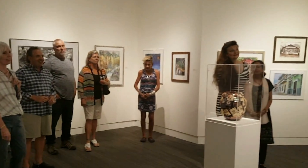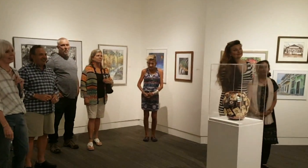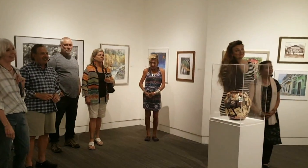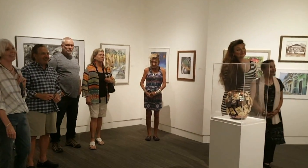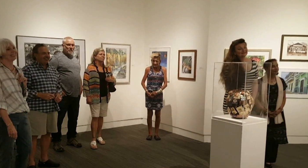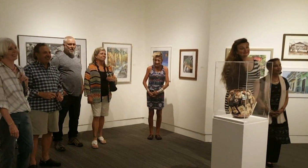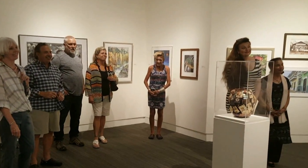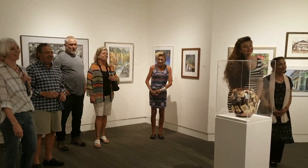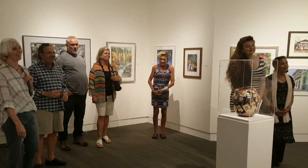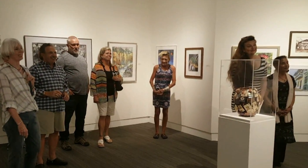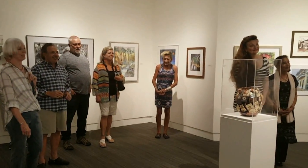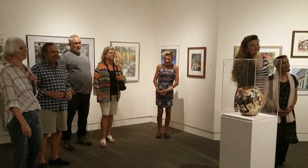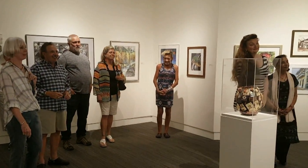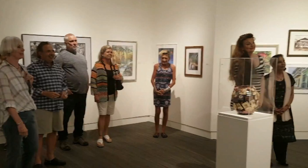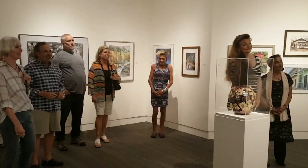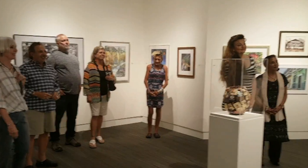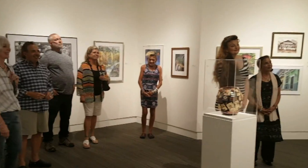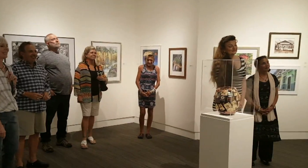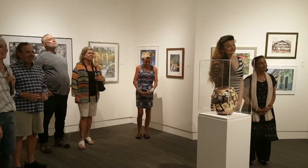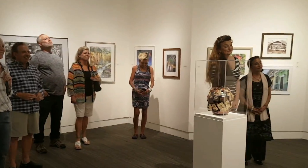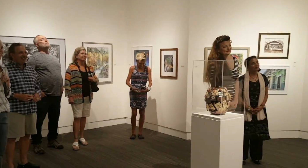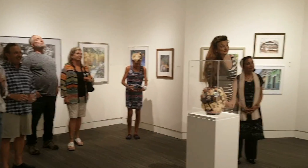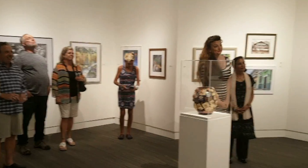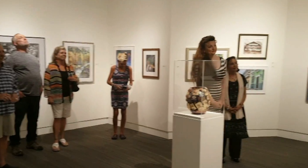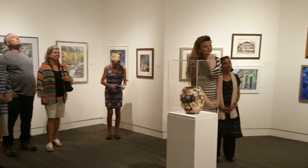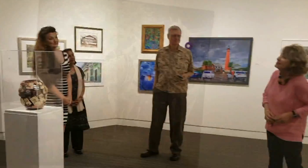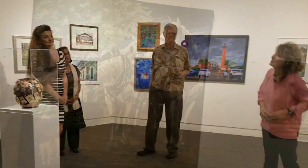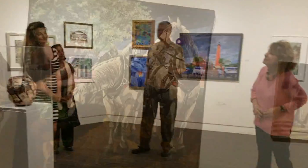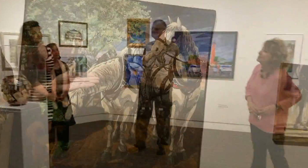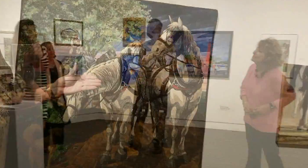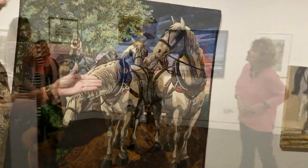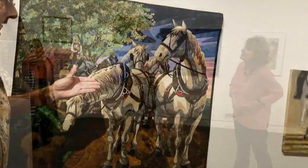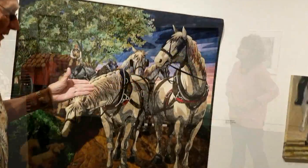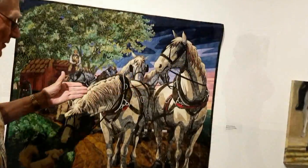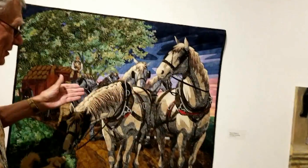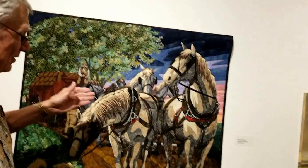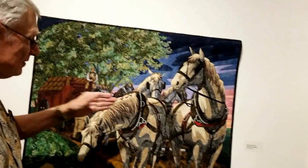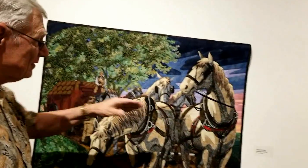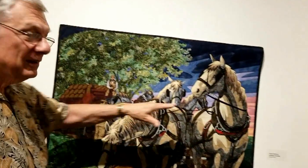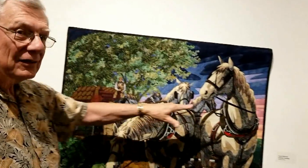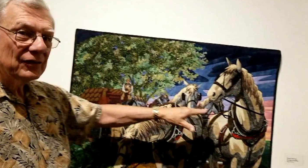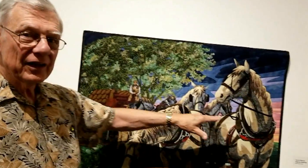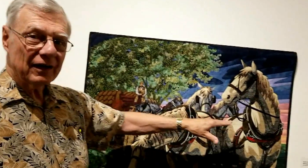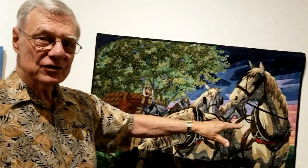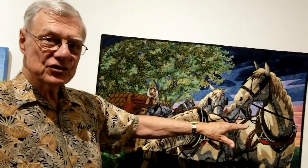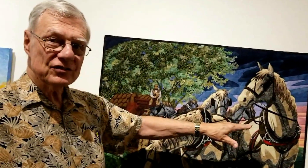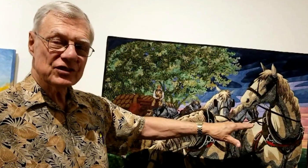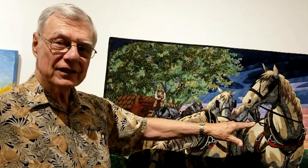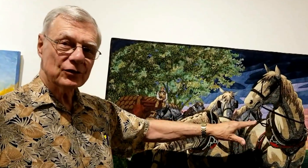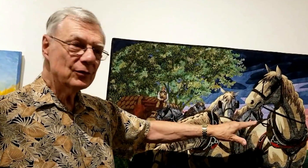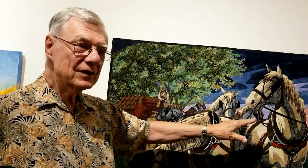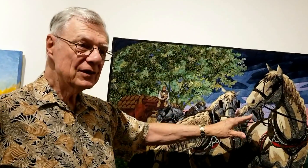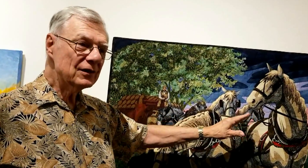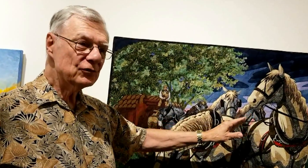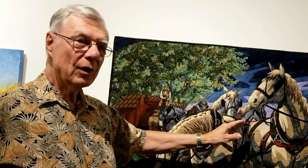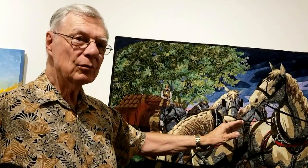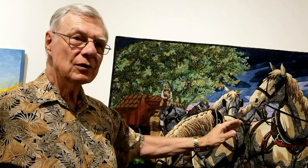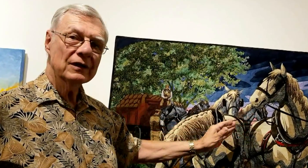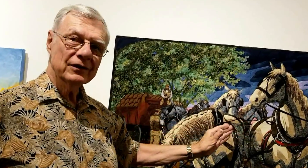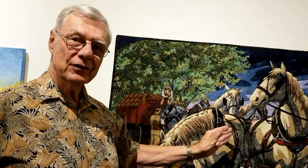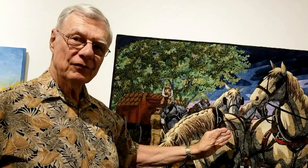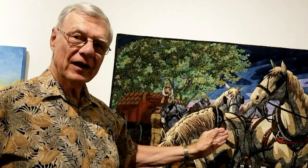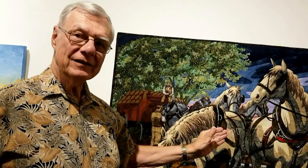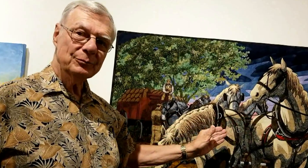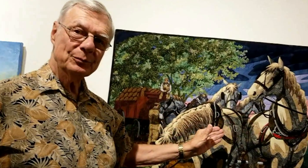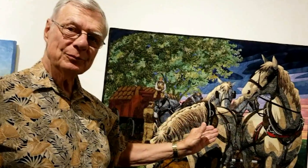late. I've changed many of her before. I thought it The artist has taken a great deal of